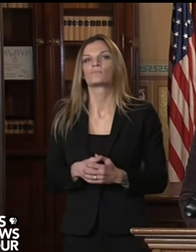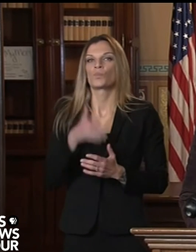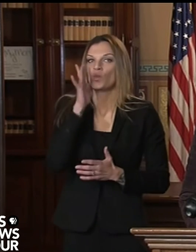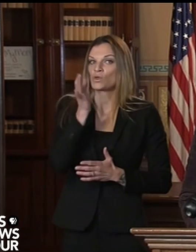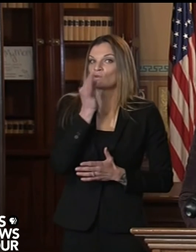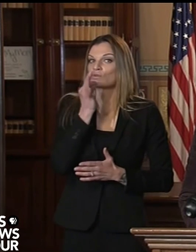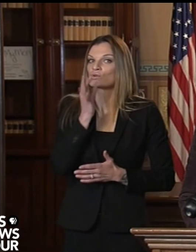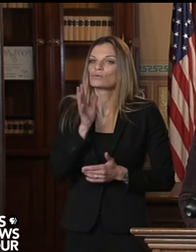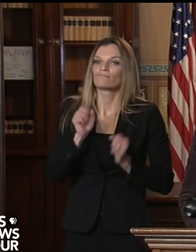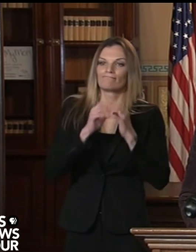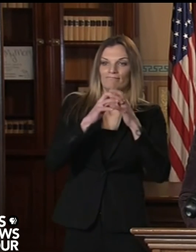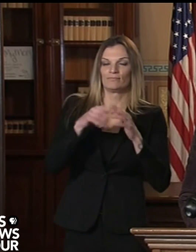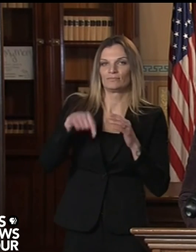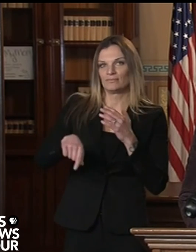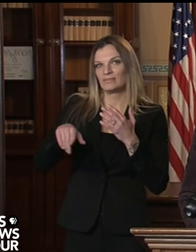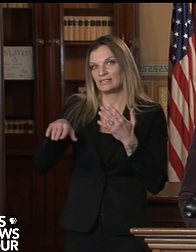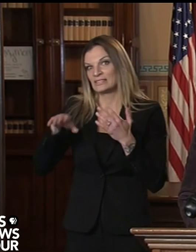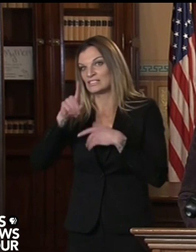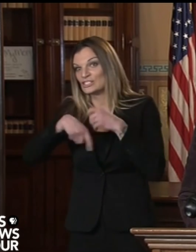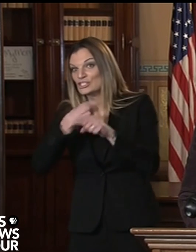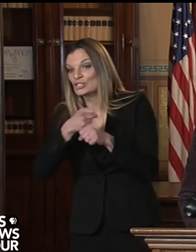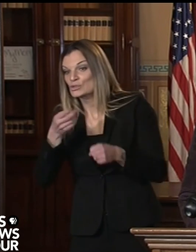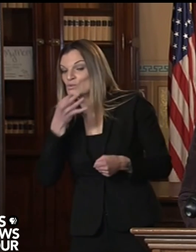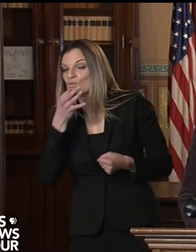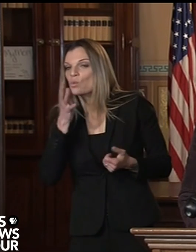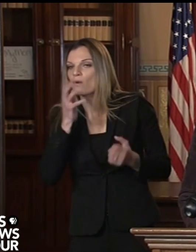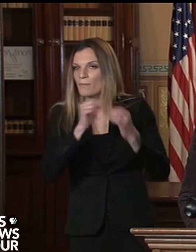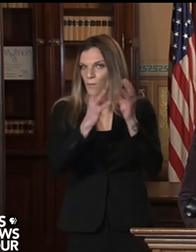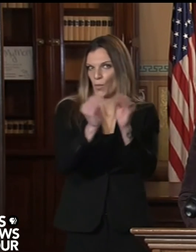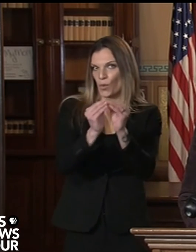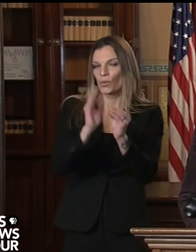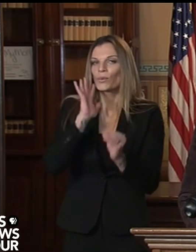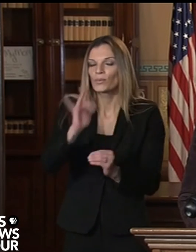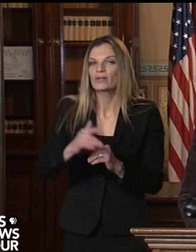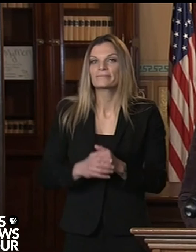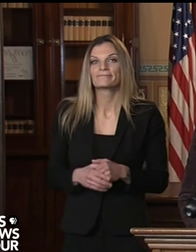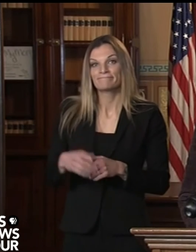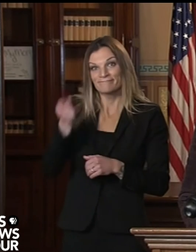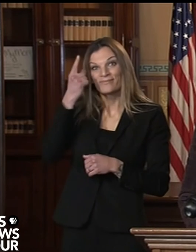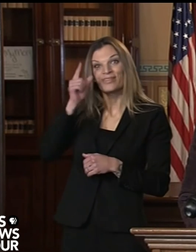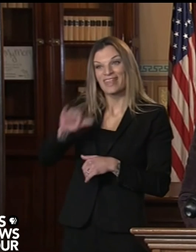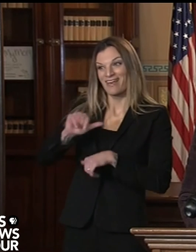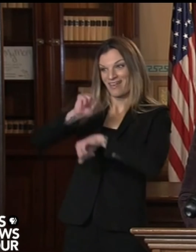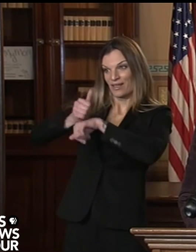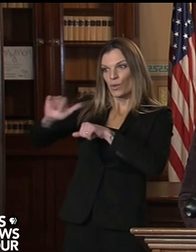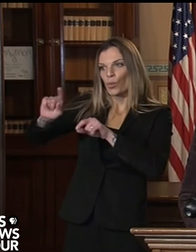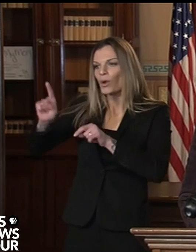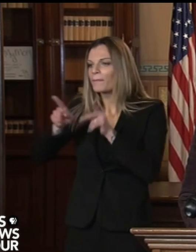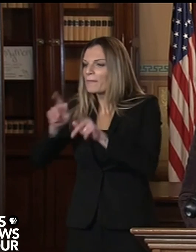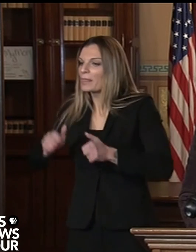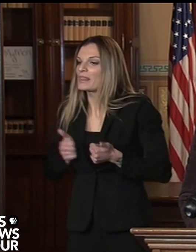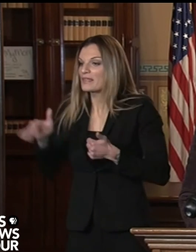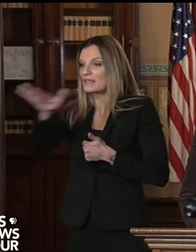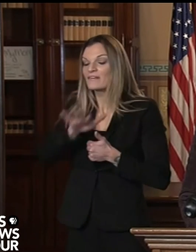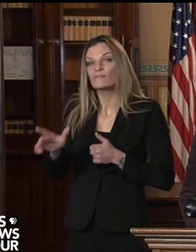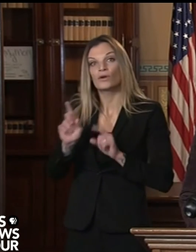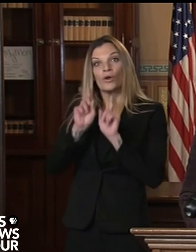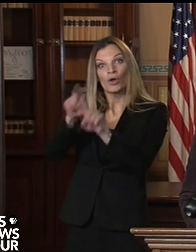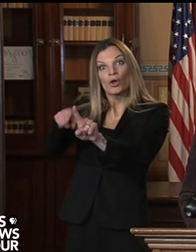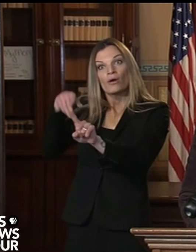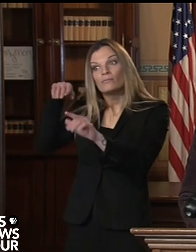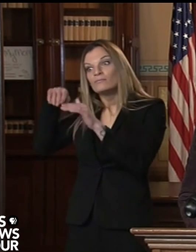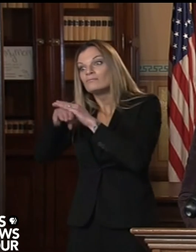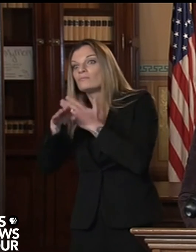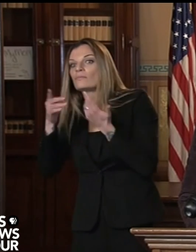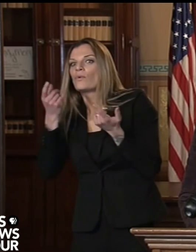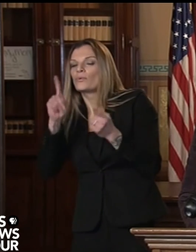launch prior to the end of this year. All sites offer free testing, and prescription is not required for